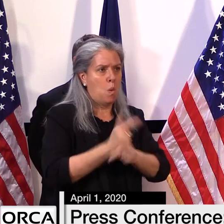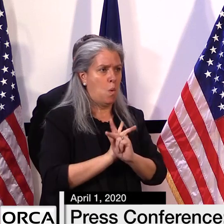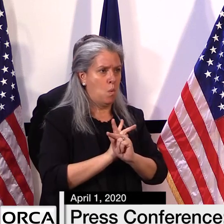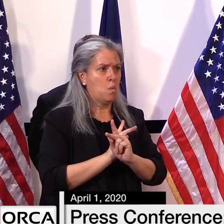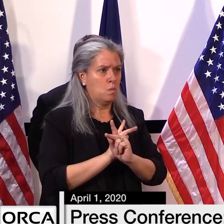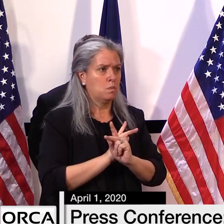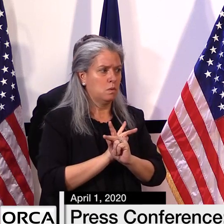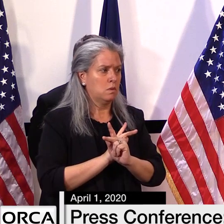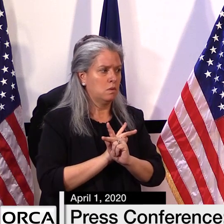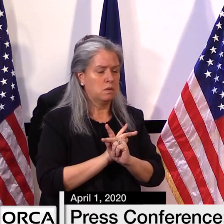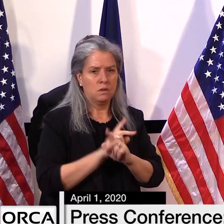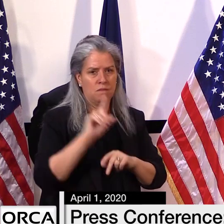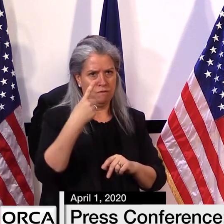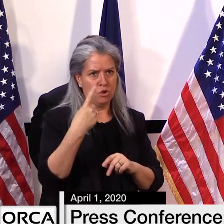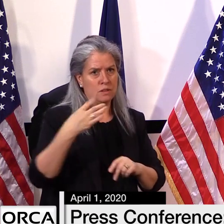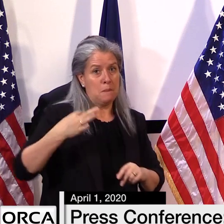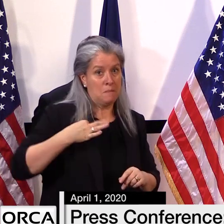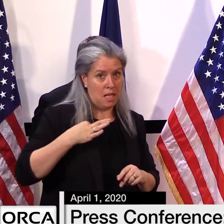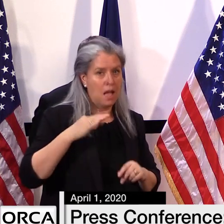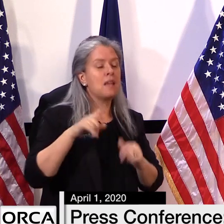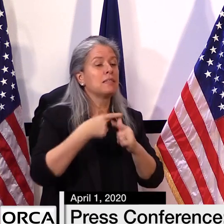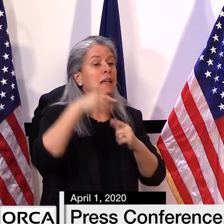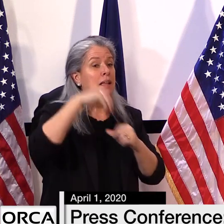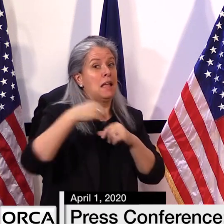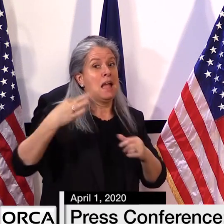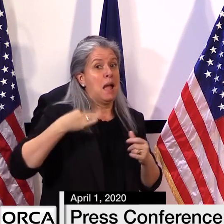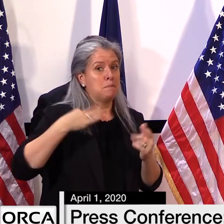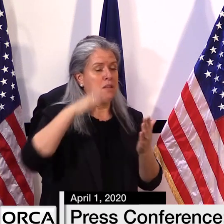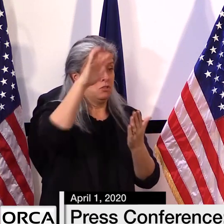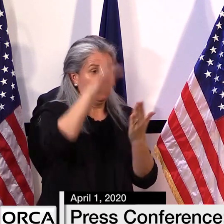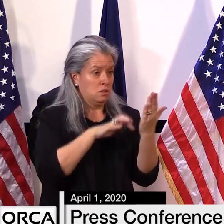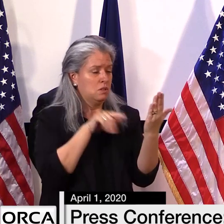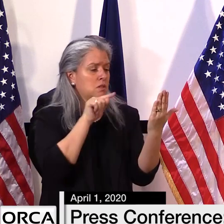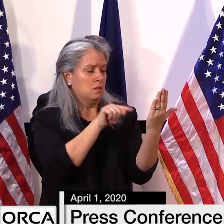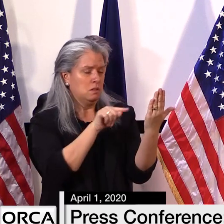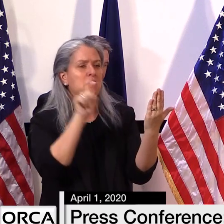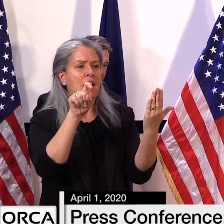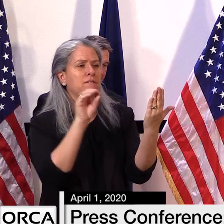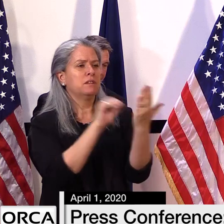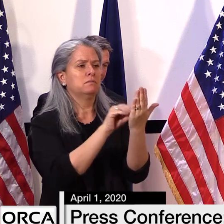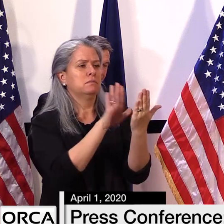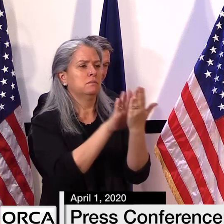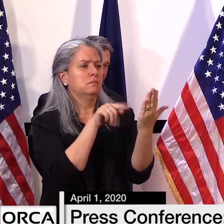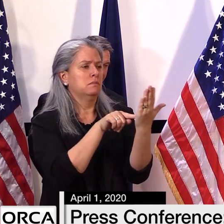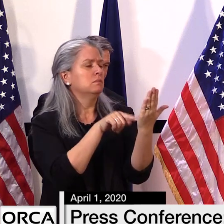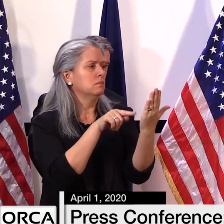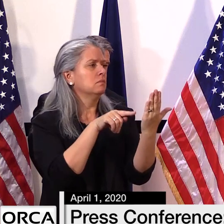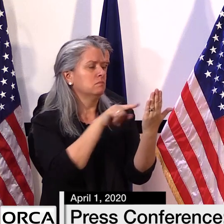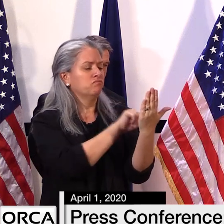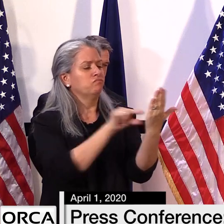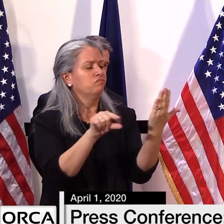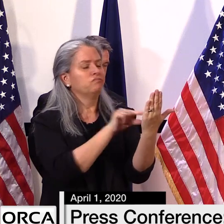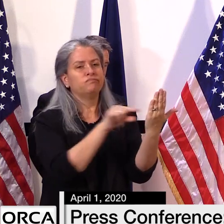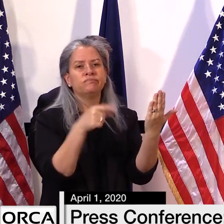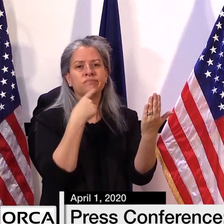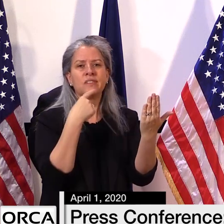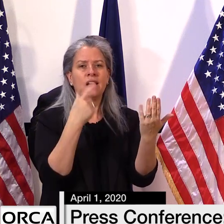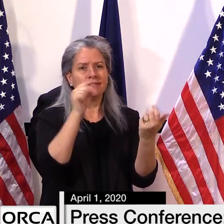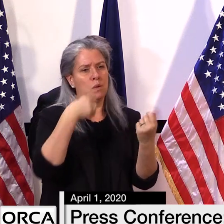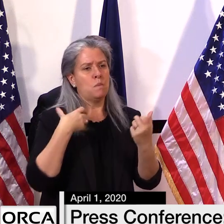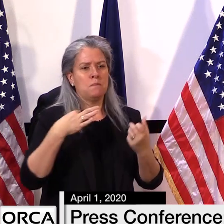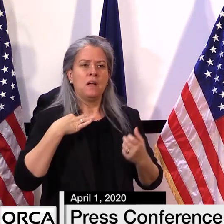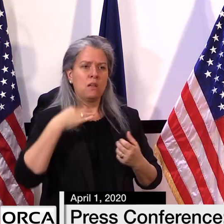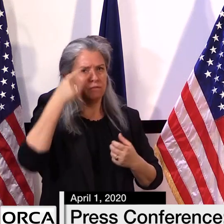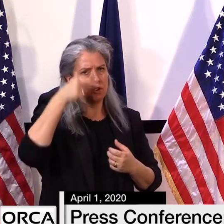to when they're applying that they would like to be to apply for their or be eligible for the grant as well.